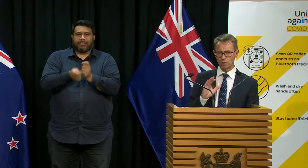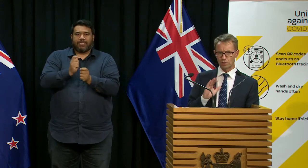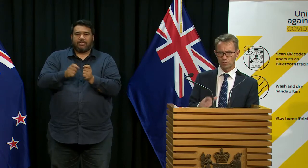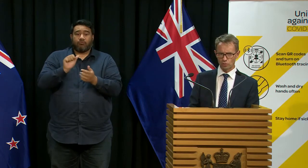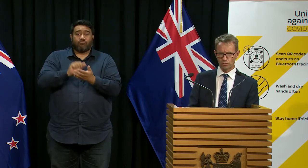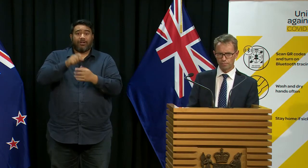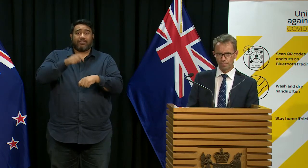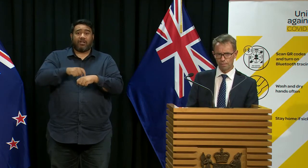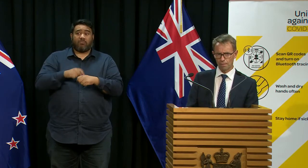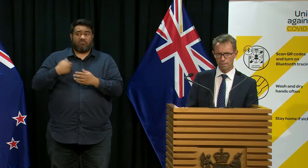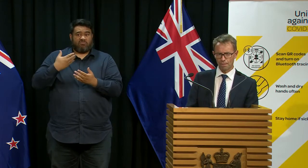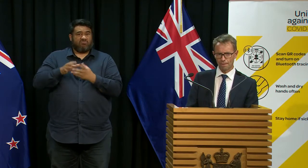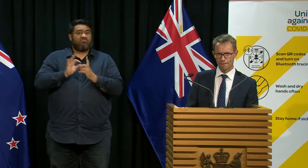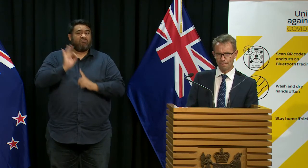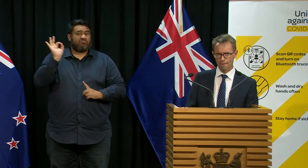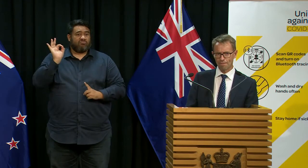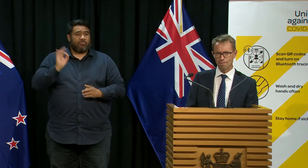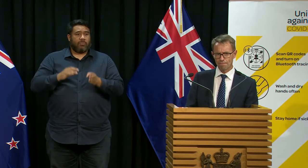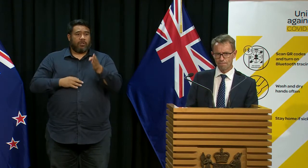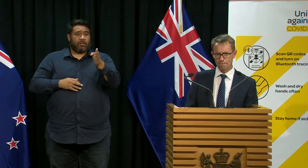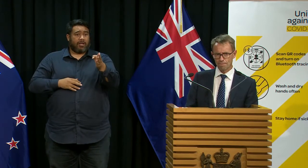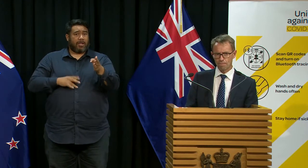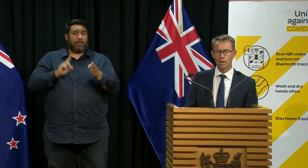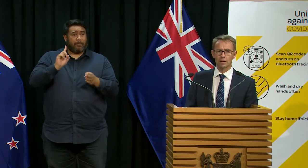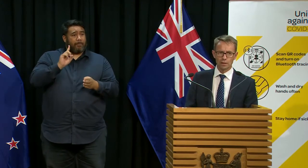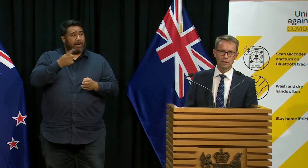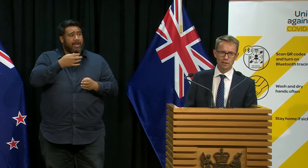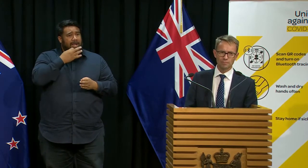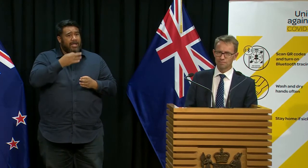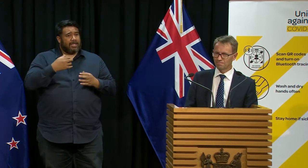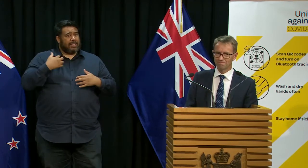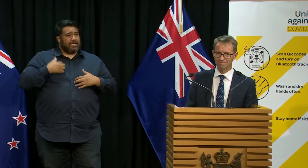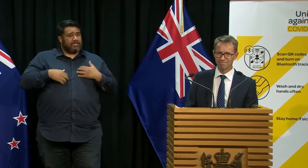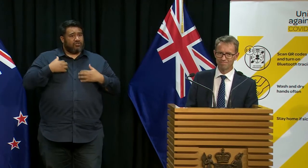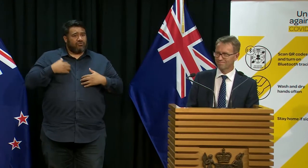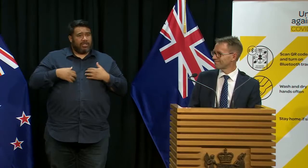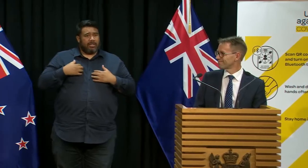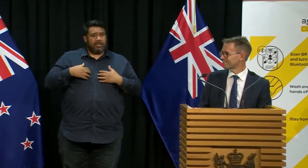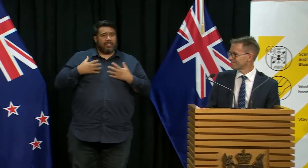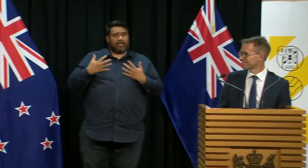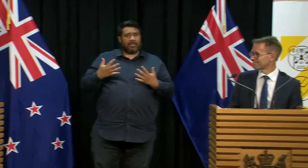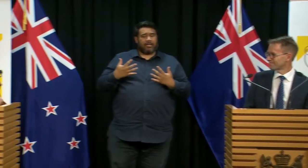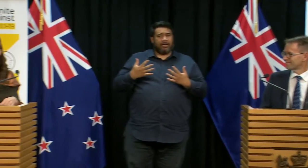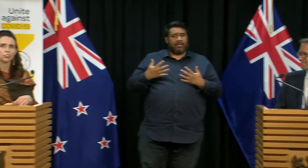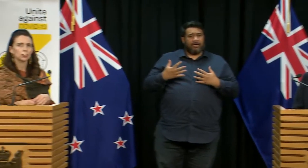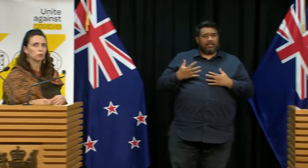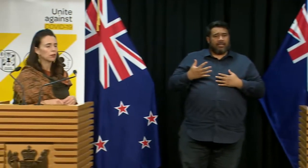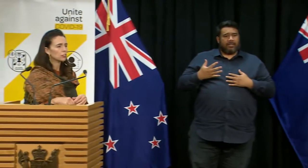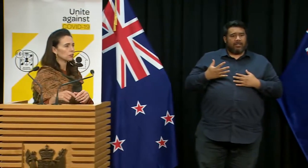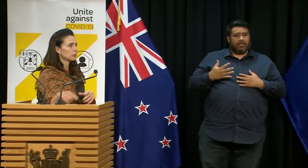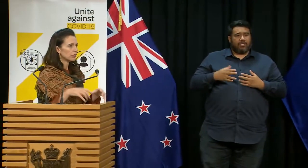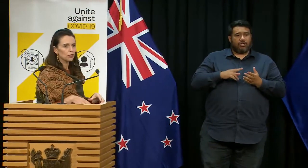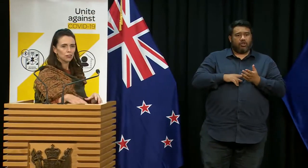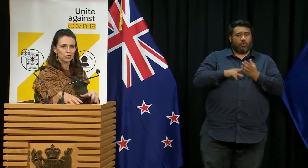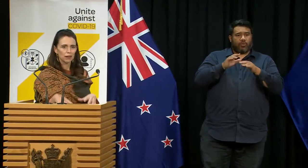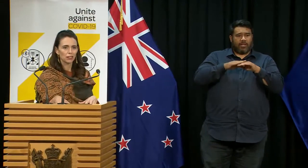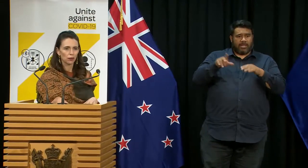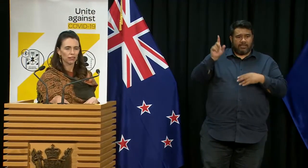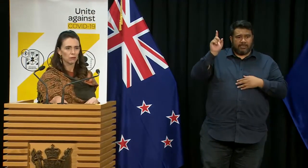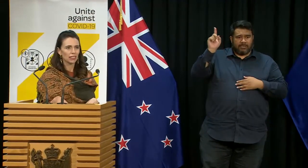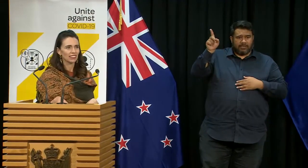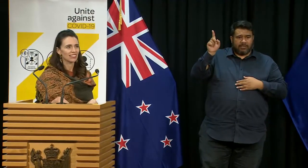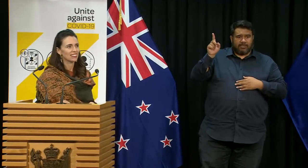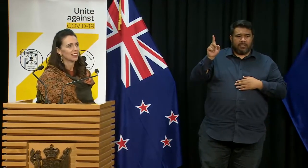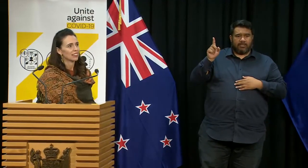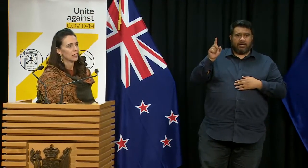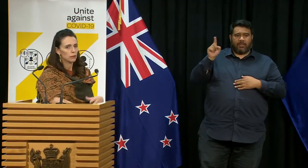So it's surprising though that the 2 instances haven't been more infection or created bigger outbreaks. I mean, this is actually an interesting point that Dr. Verrill has made in one of